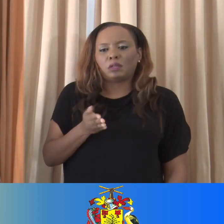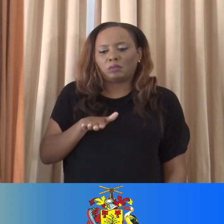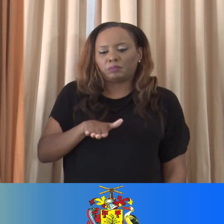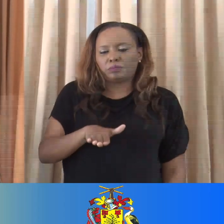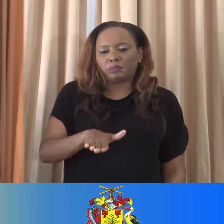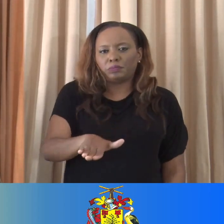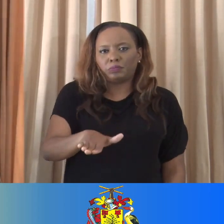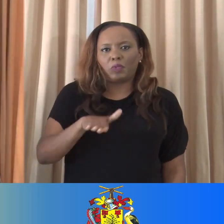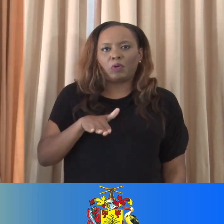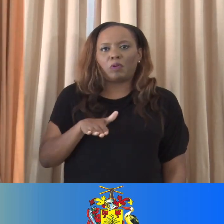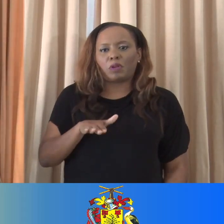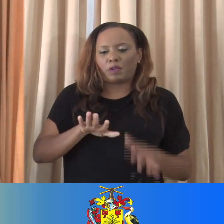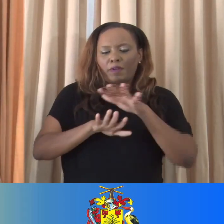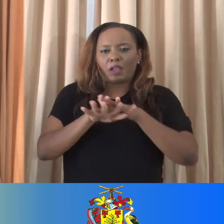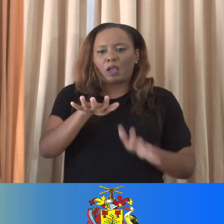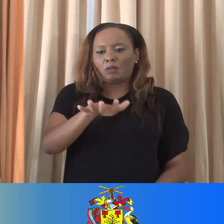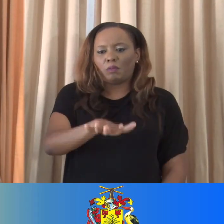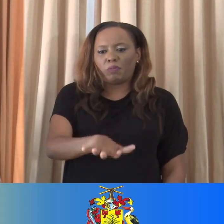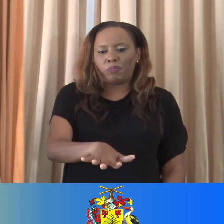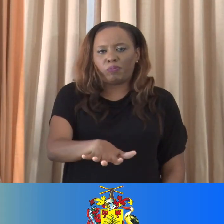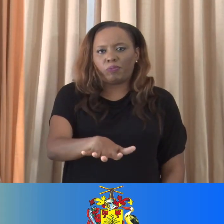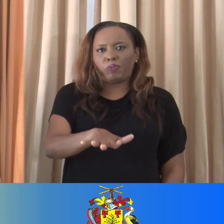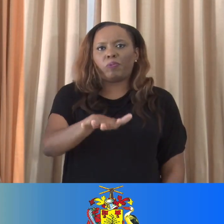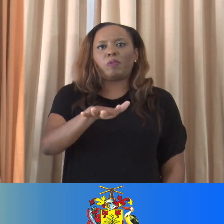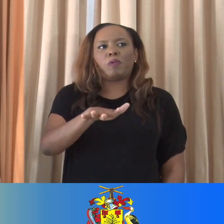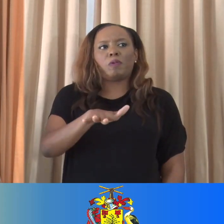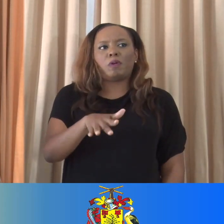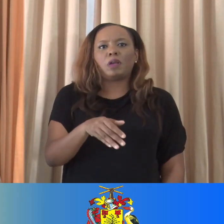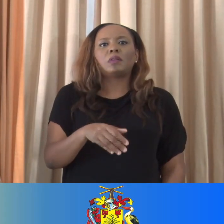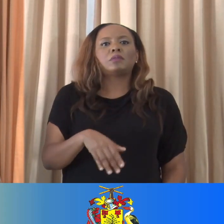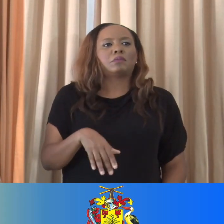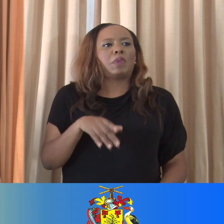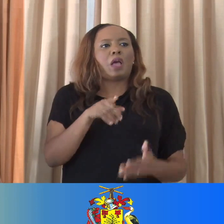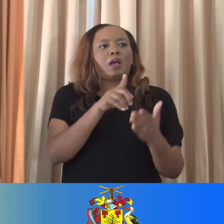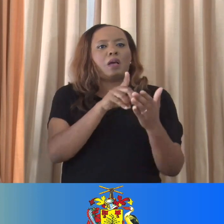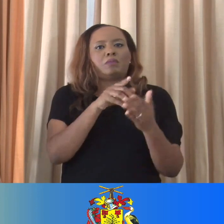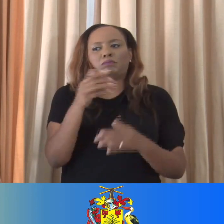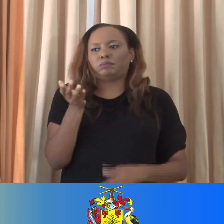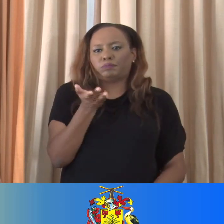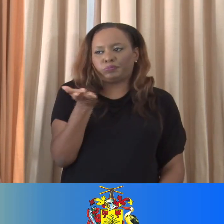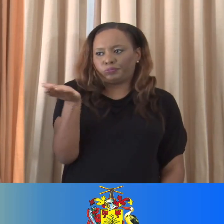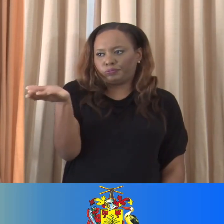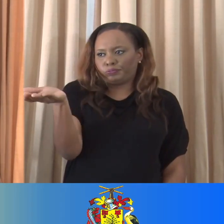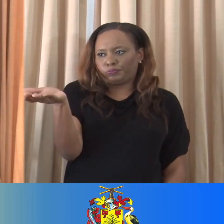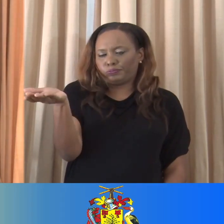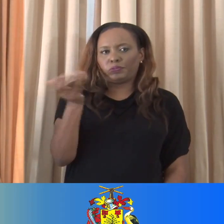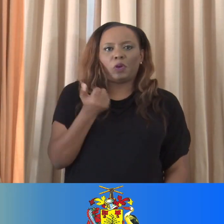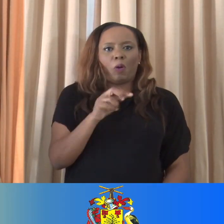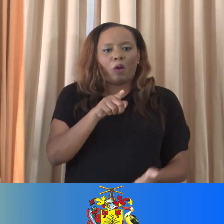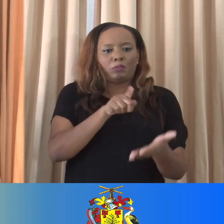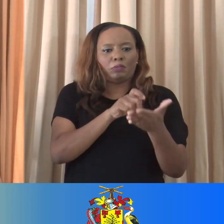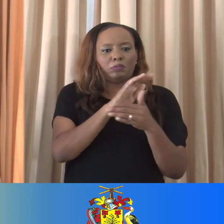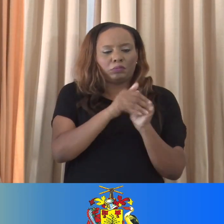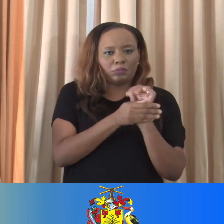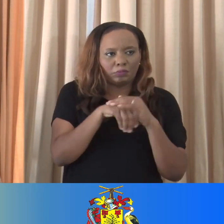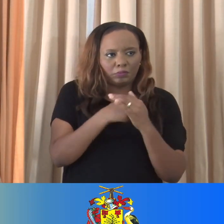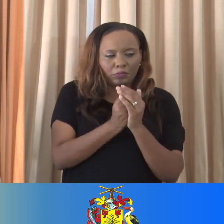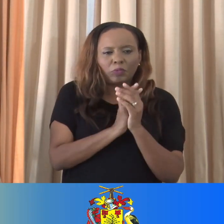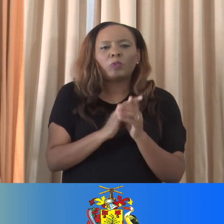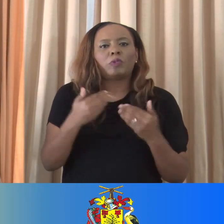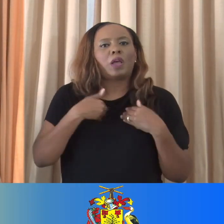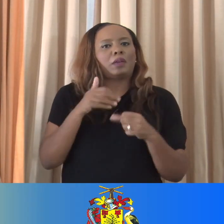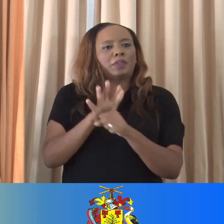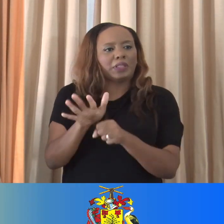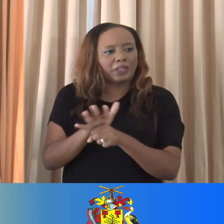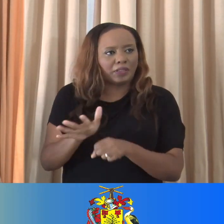sanitizing. And what I can say is, as of today, we're not worried about the supply that we have on hand. We have sufficient, and